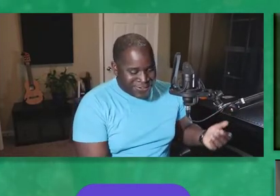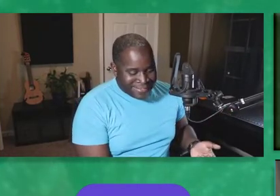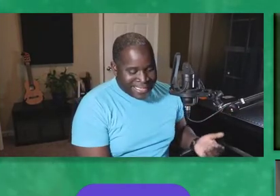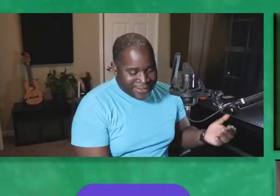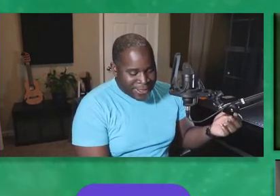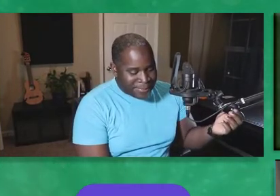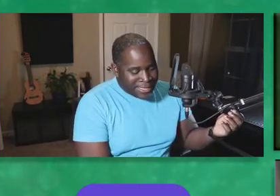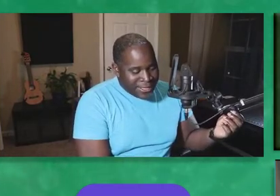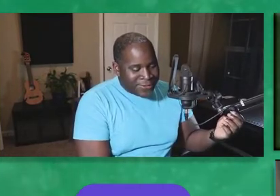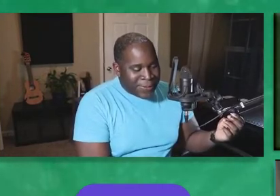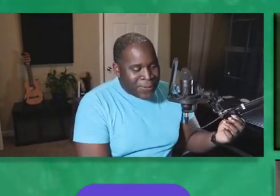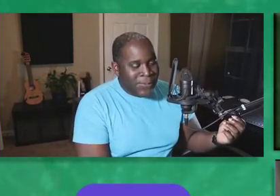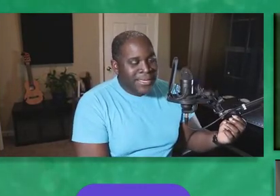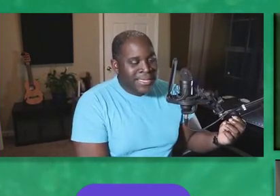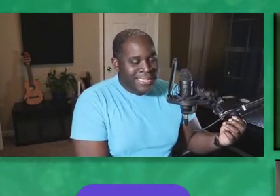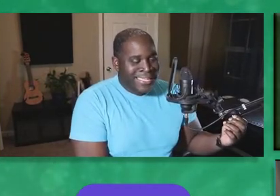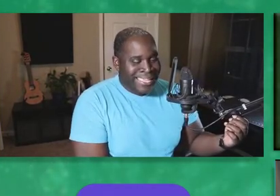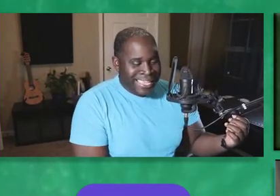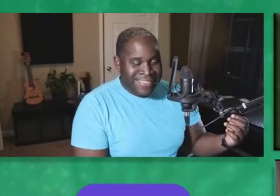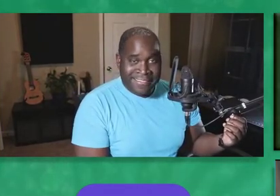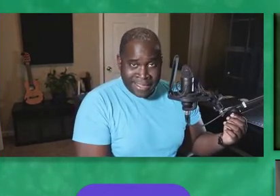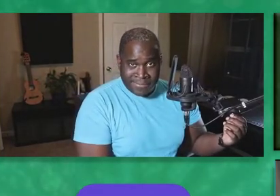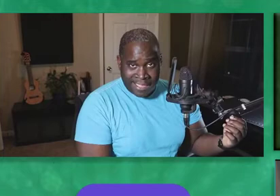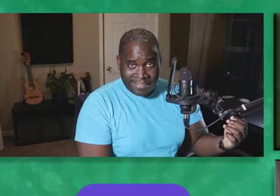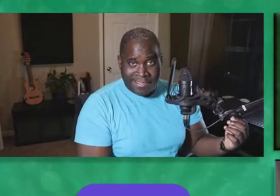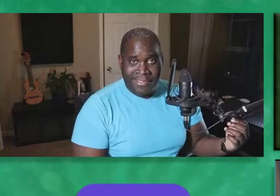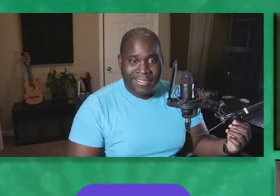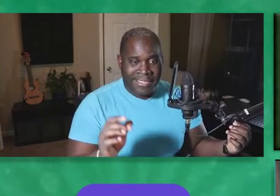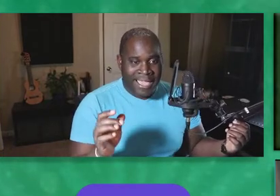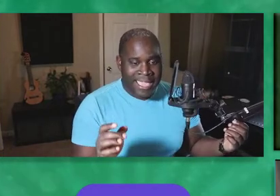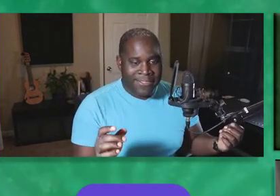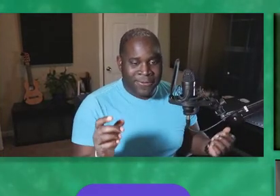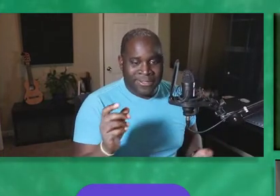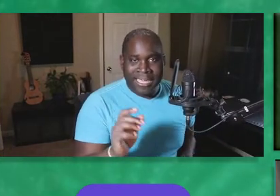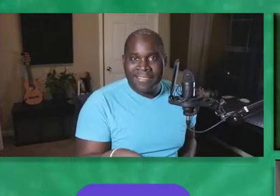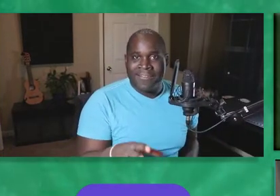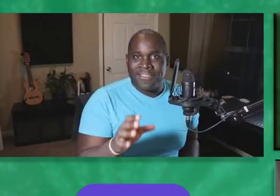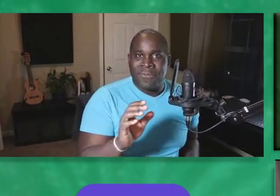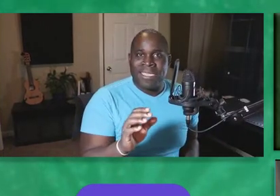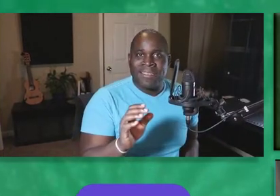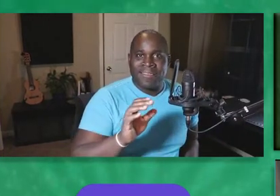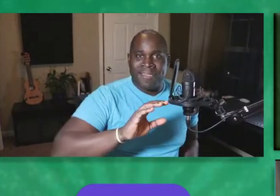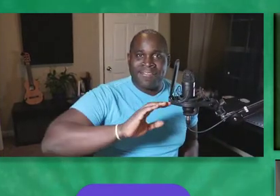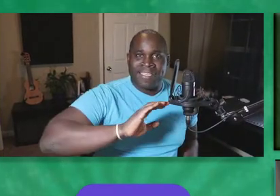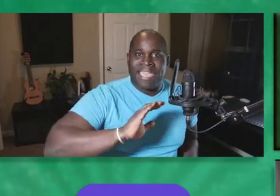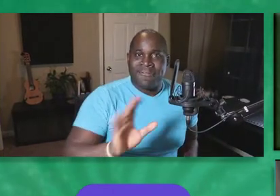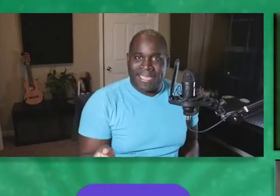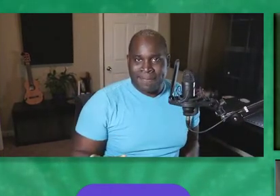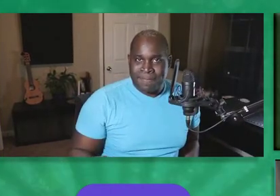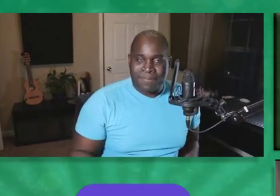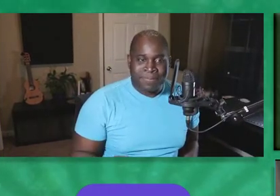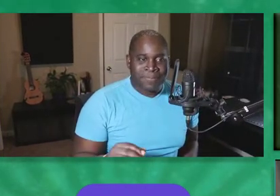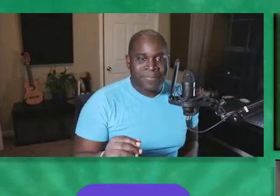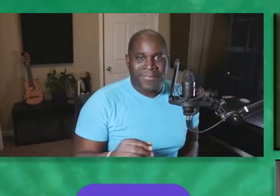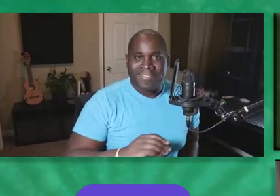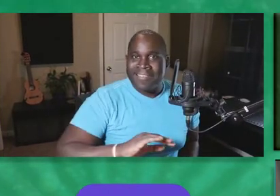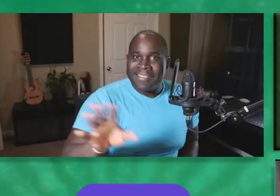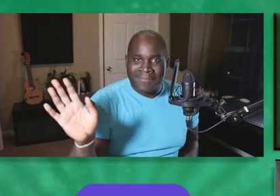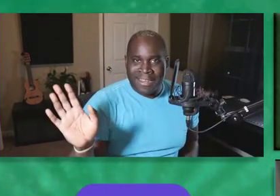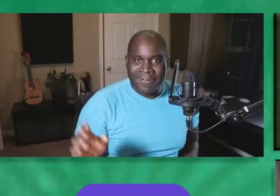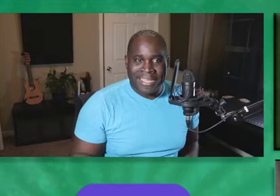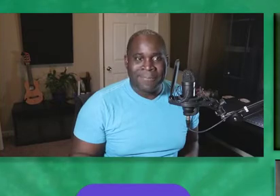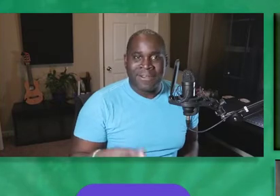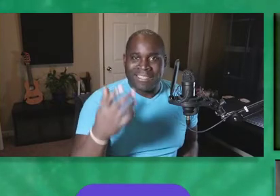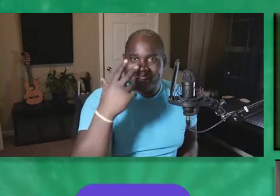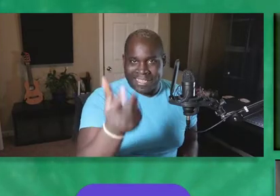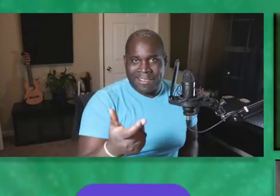It was just ketchup. So, in the same sense, there are a lot of things that you may have seen every day, tasted